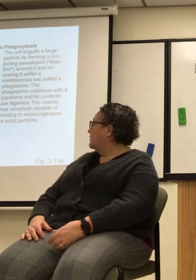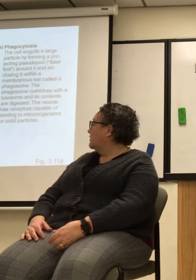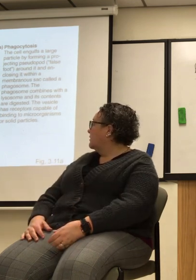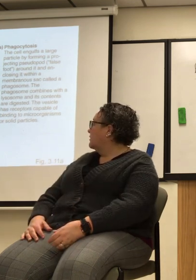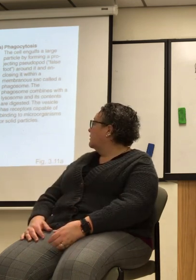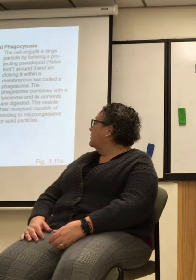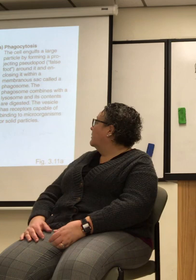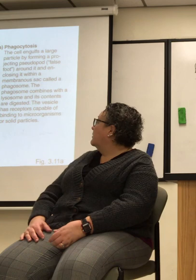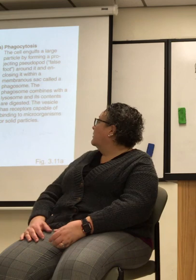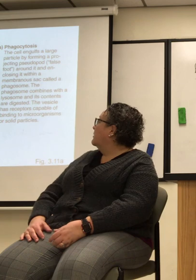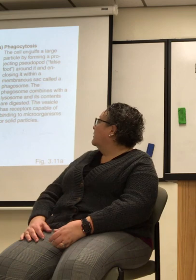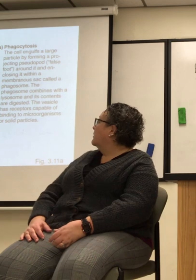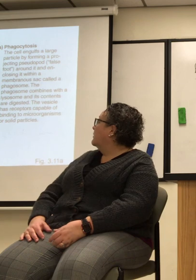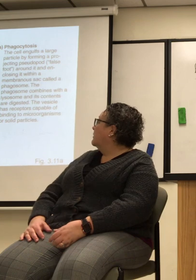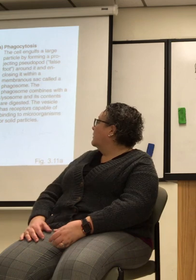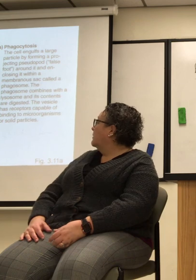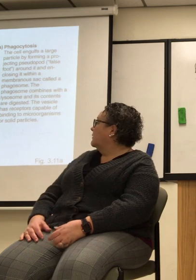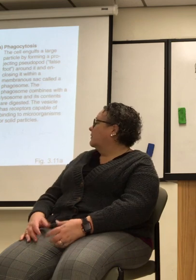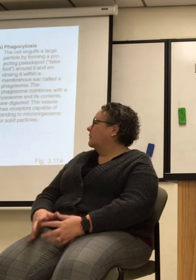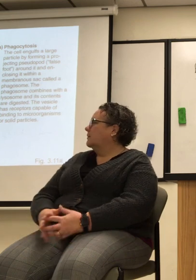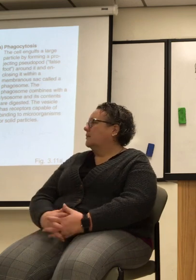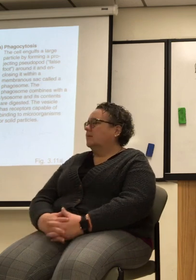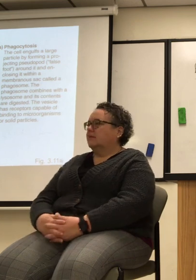have receptors